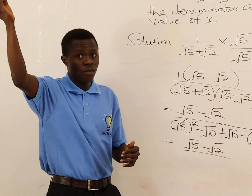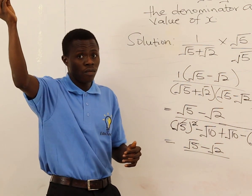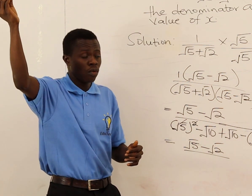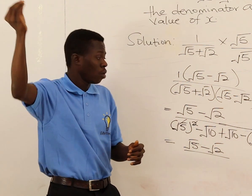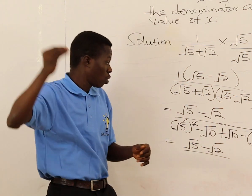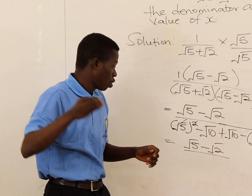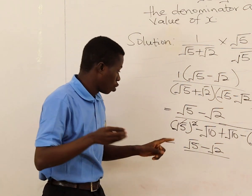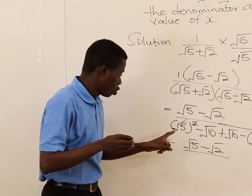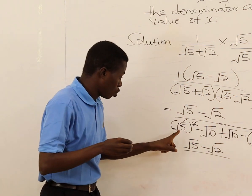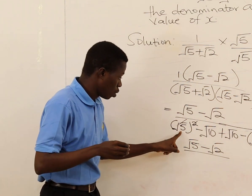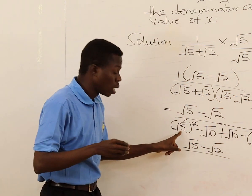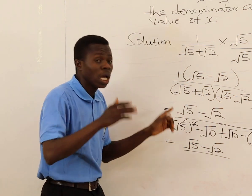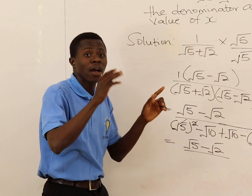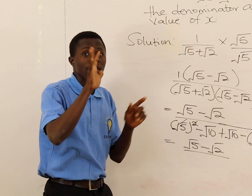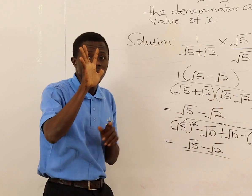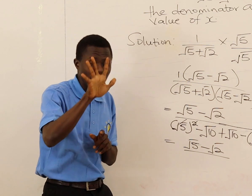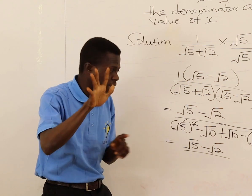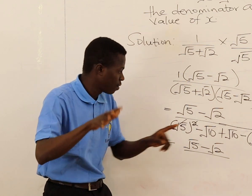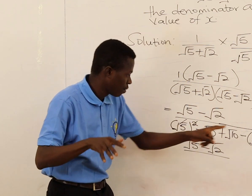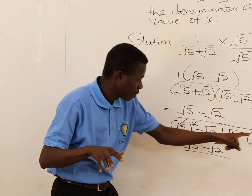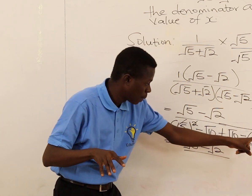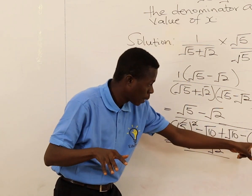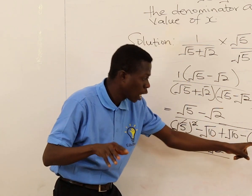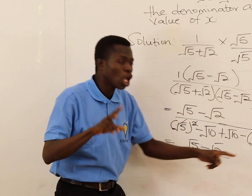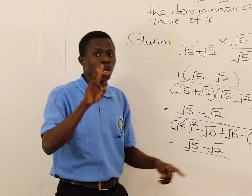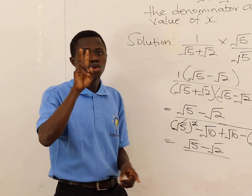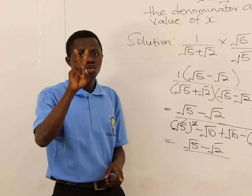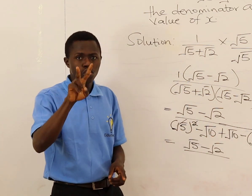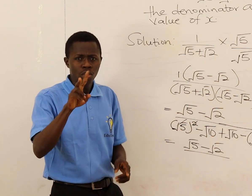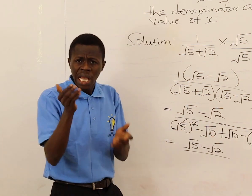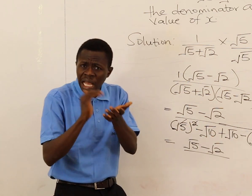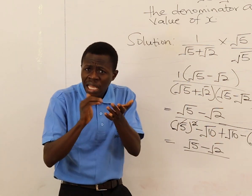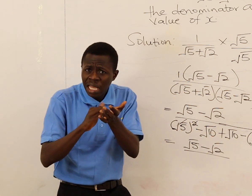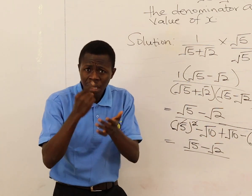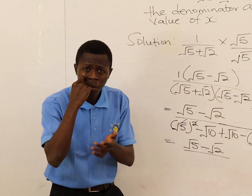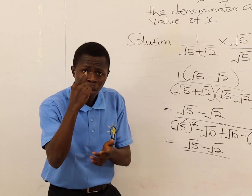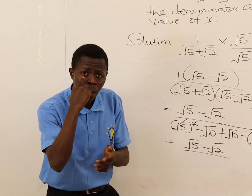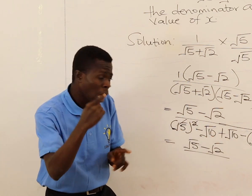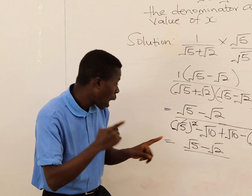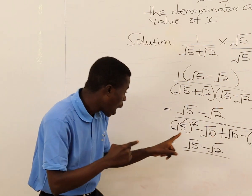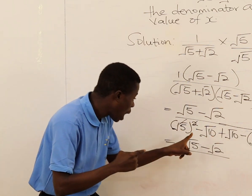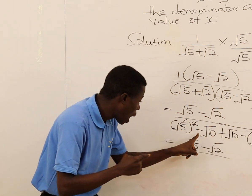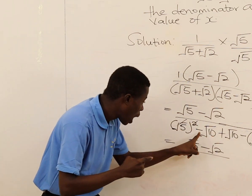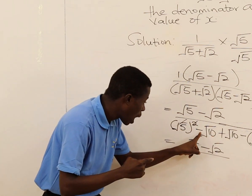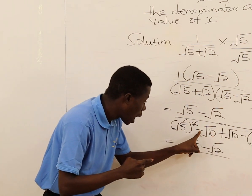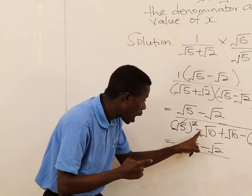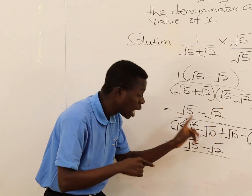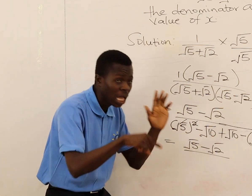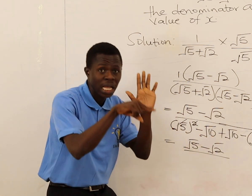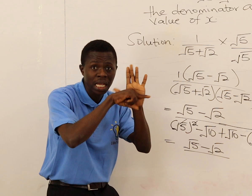and minus 2. And at the same time, look, minus square root of 10 plus square root of 10 will cancel each other out. And the answer